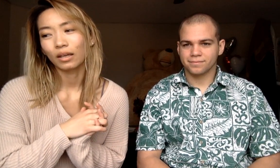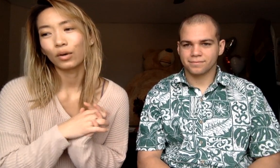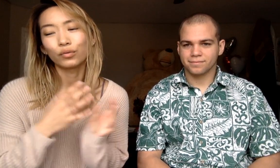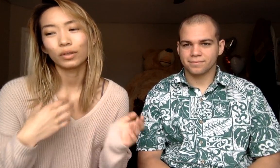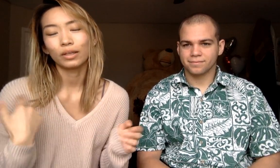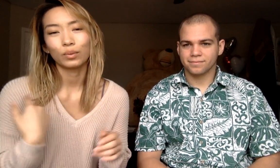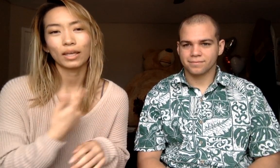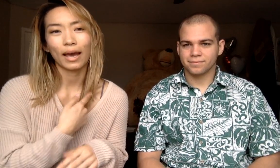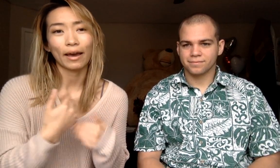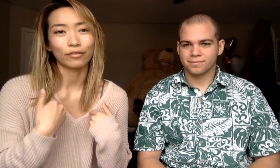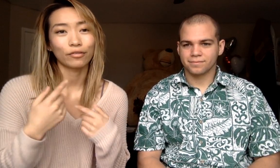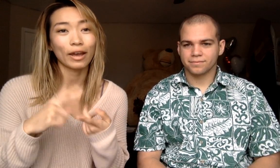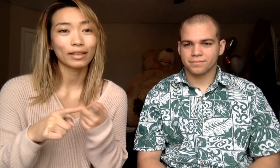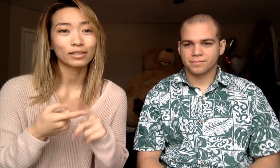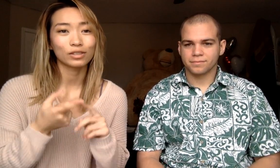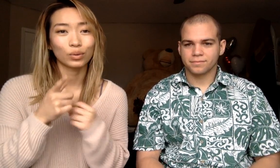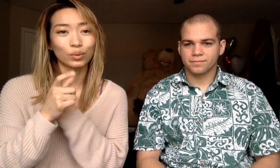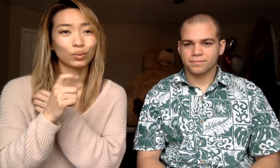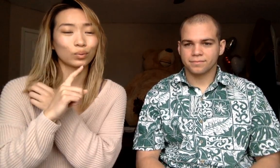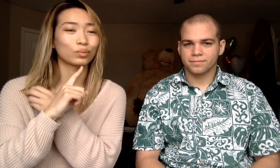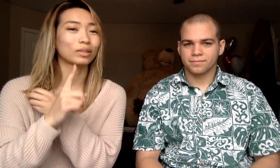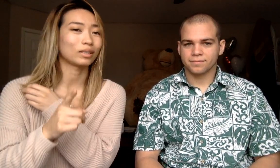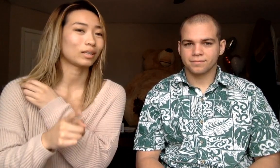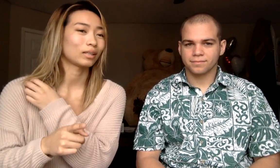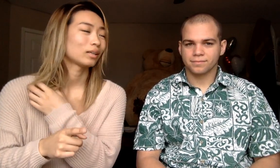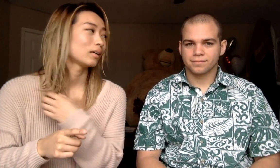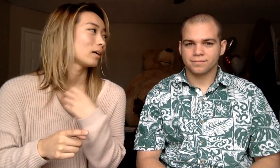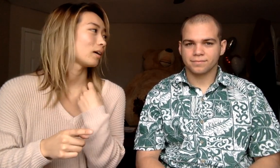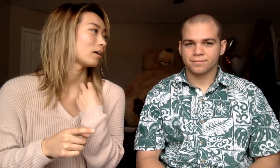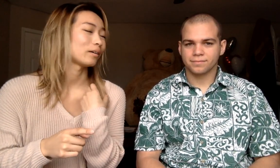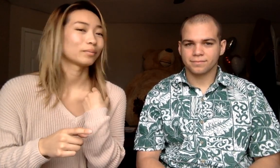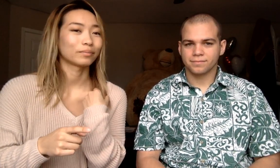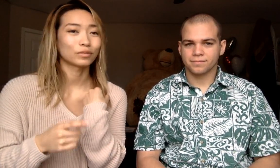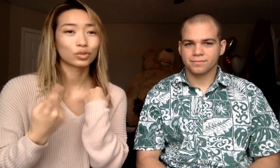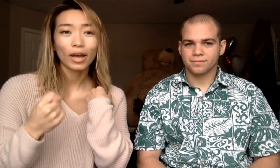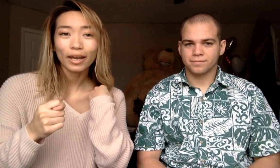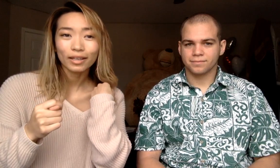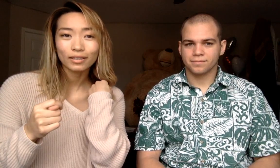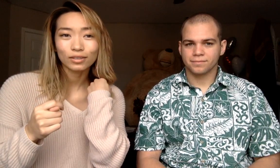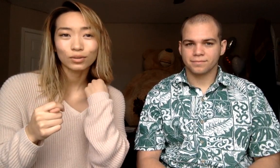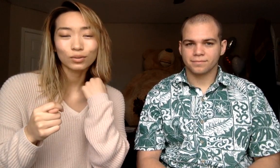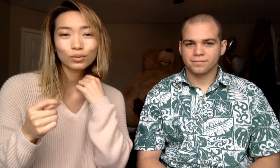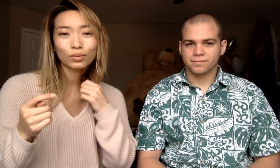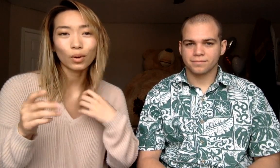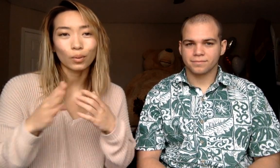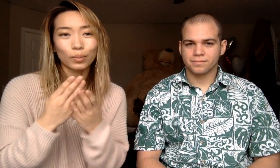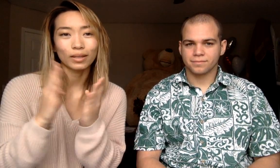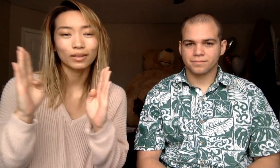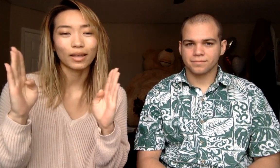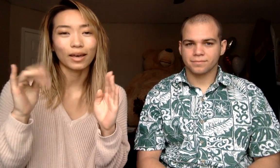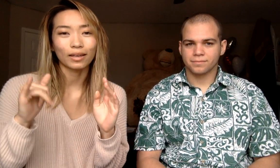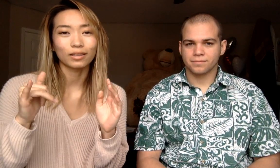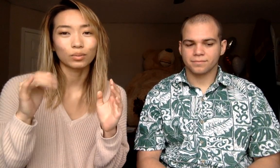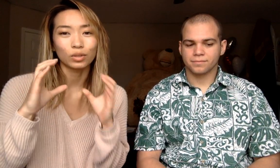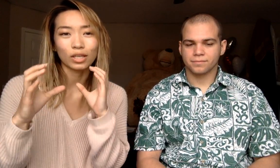hopefully we have friends who really try to open that